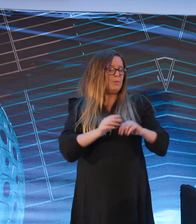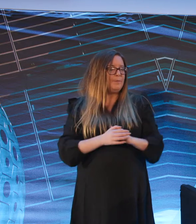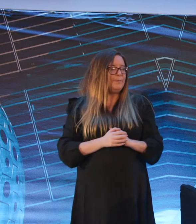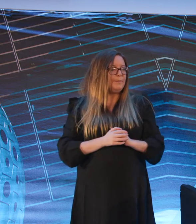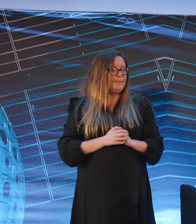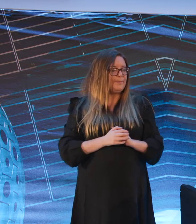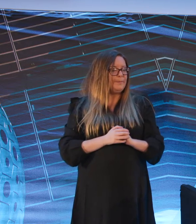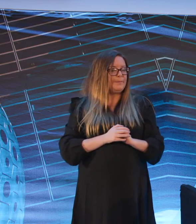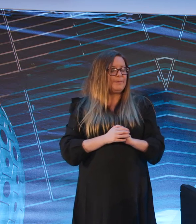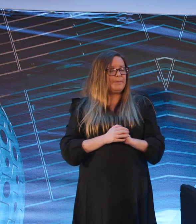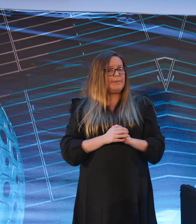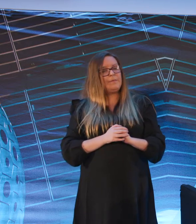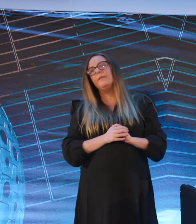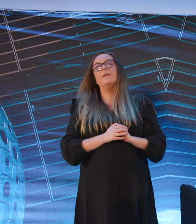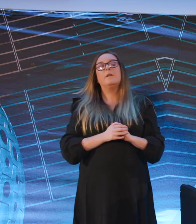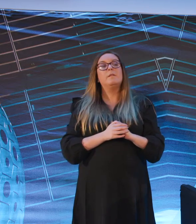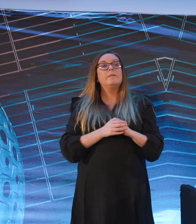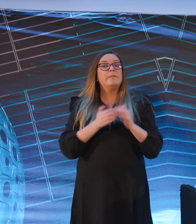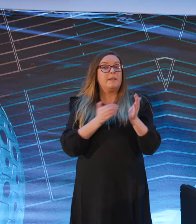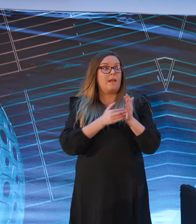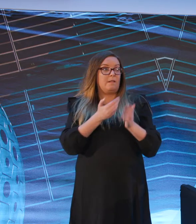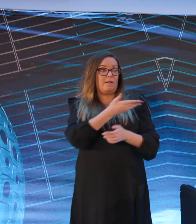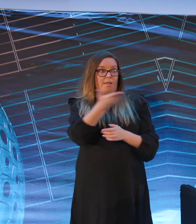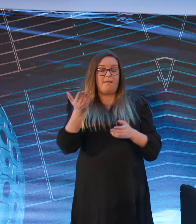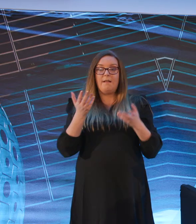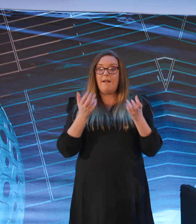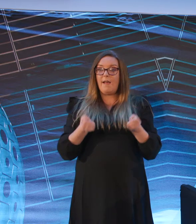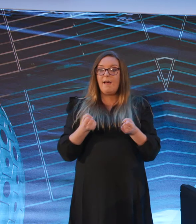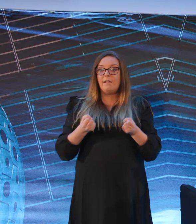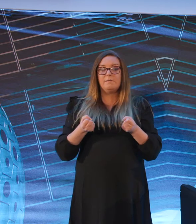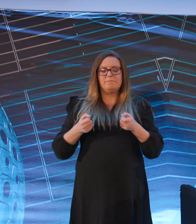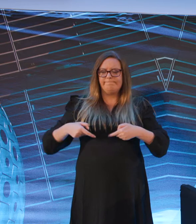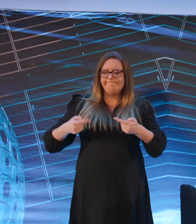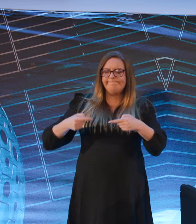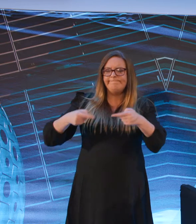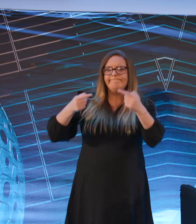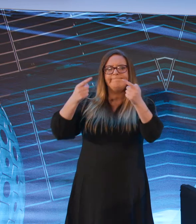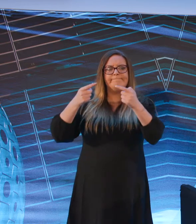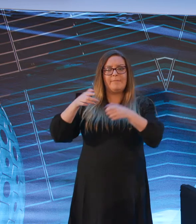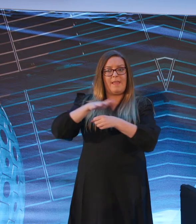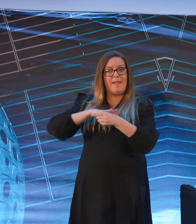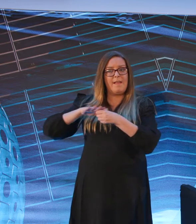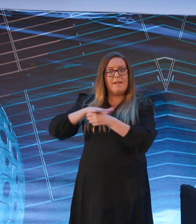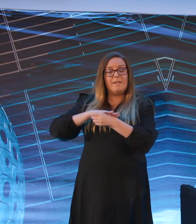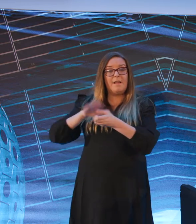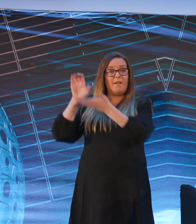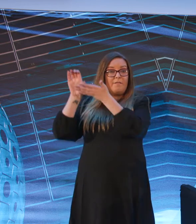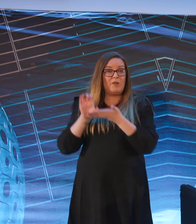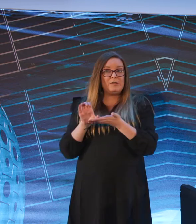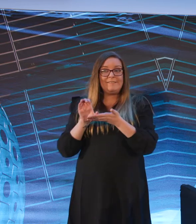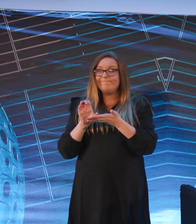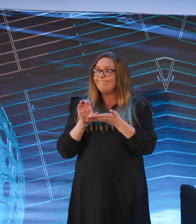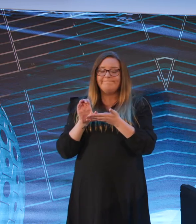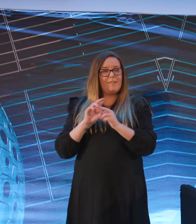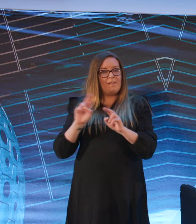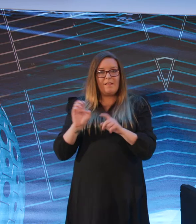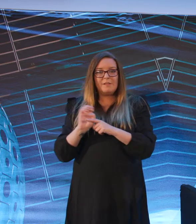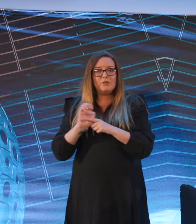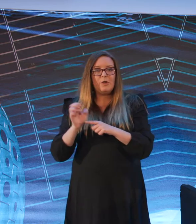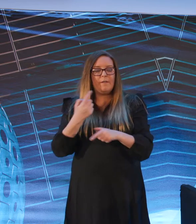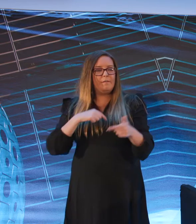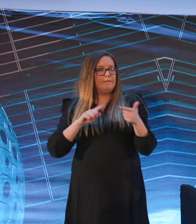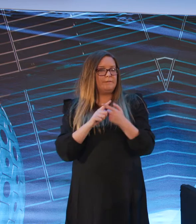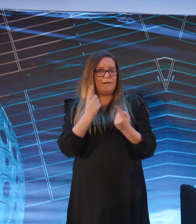Now, we all face very common challenges in the sector, including funding shortages,